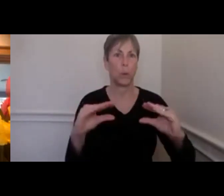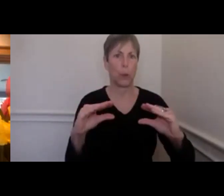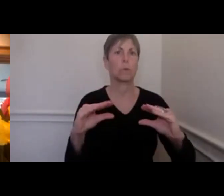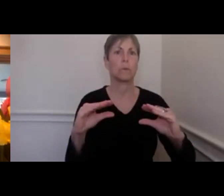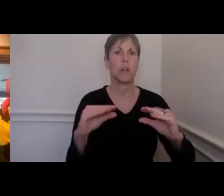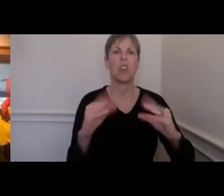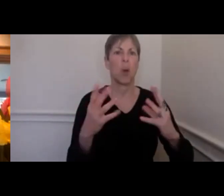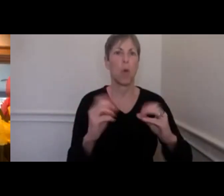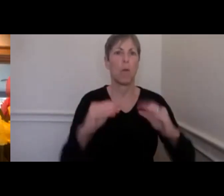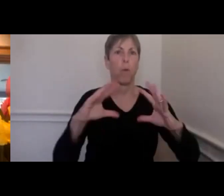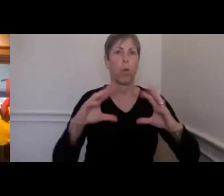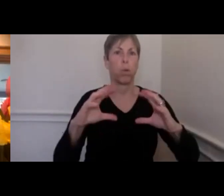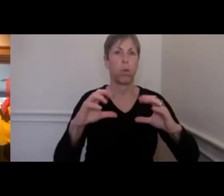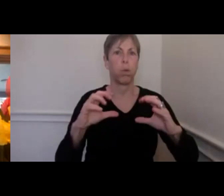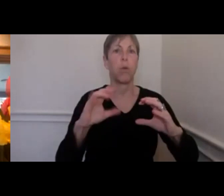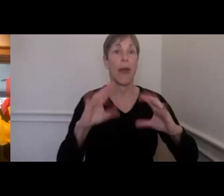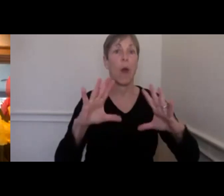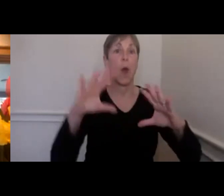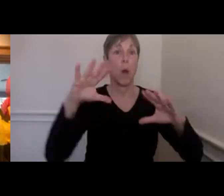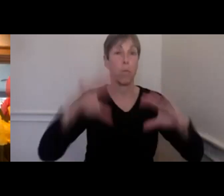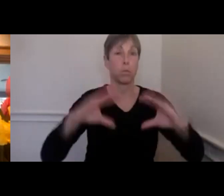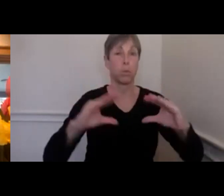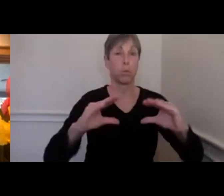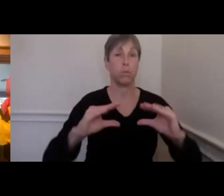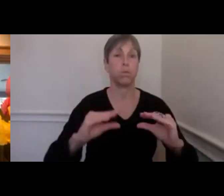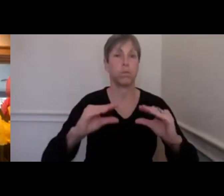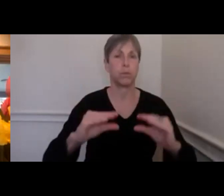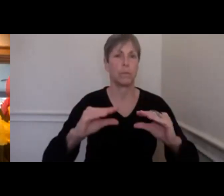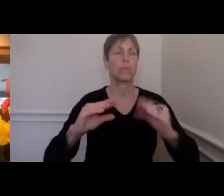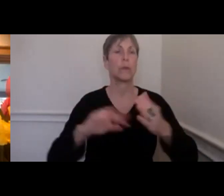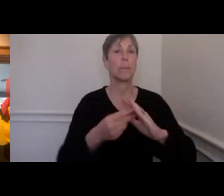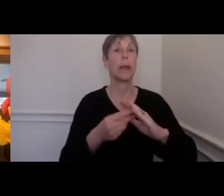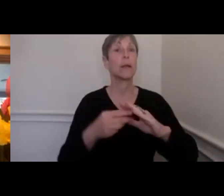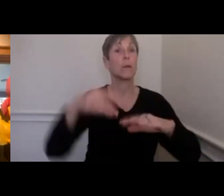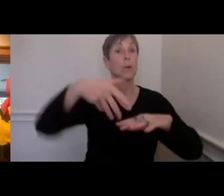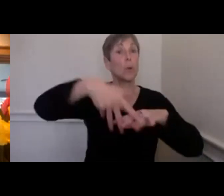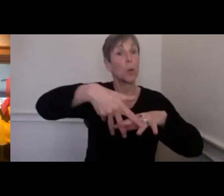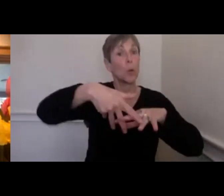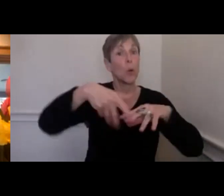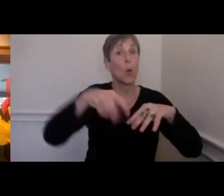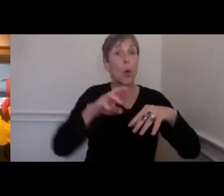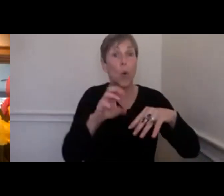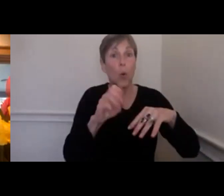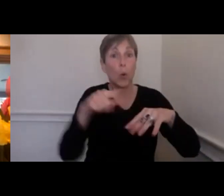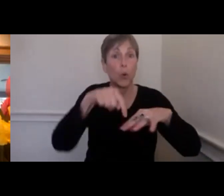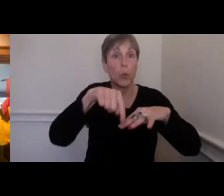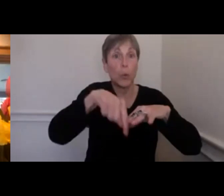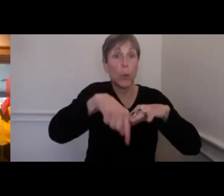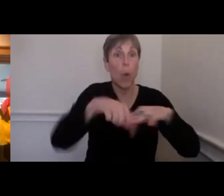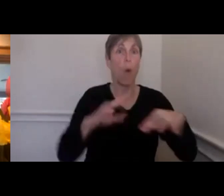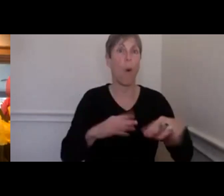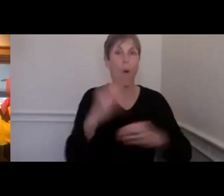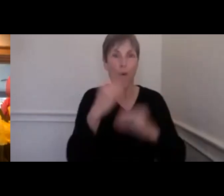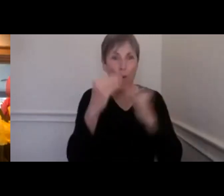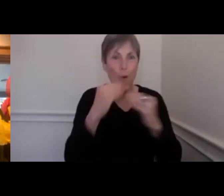the soil. And so that way your roots of your burgeoning seedlings, they are finding just more nutrients and water instead